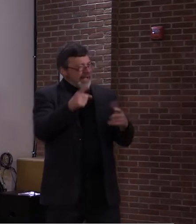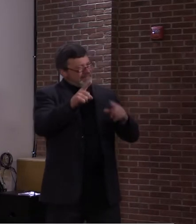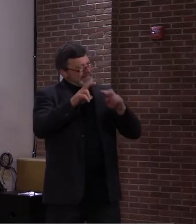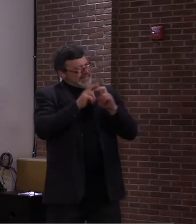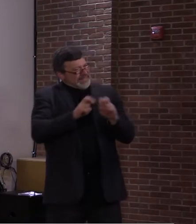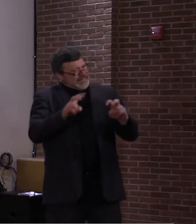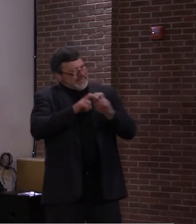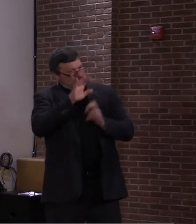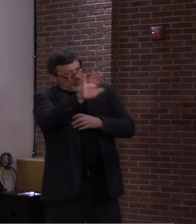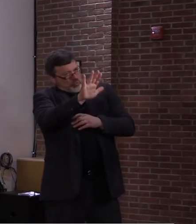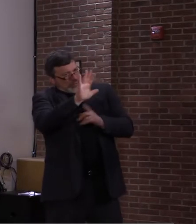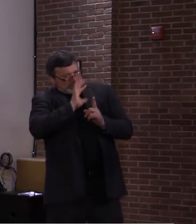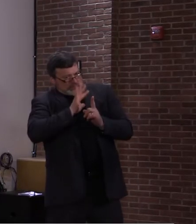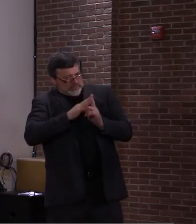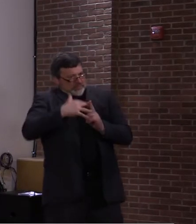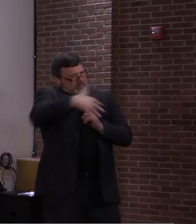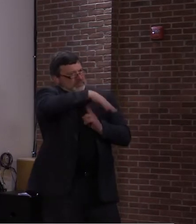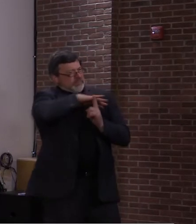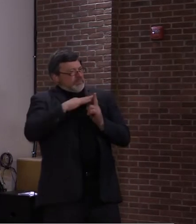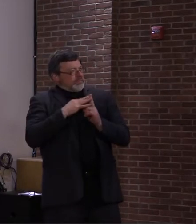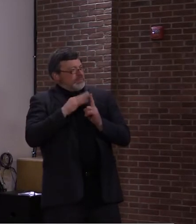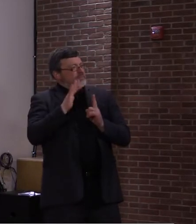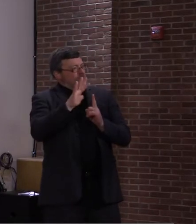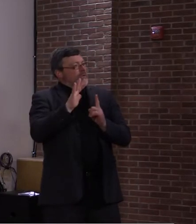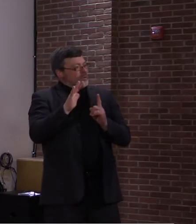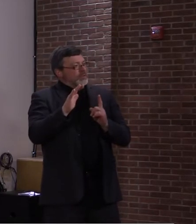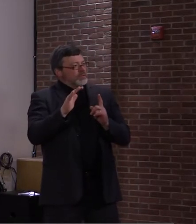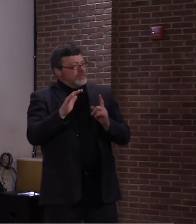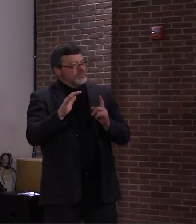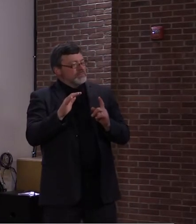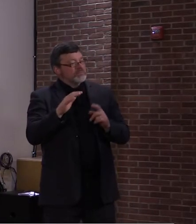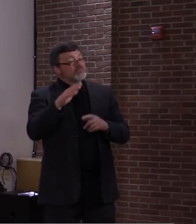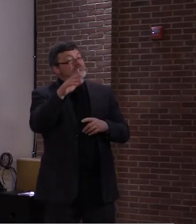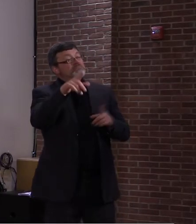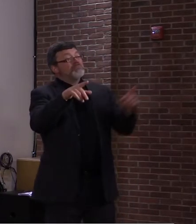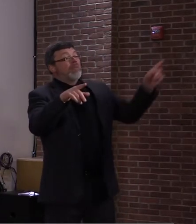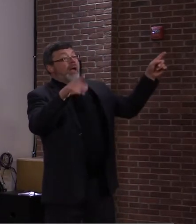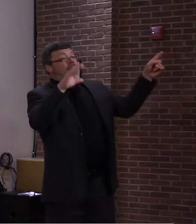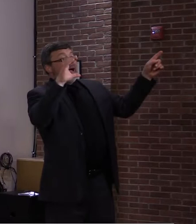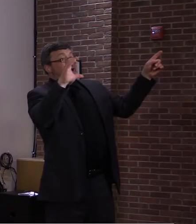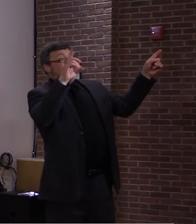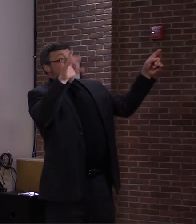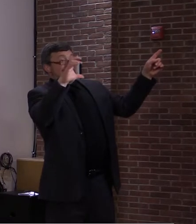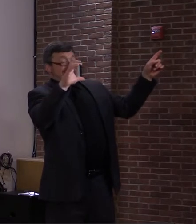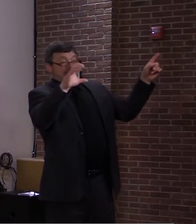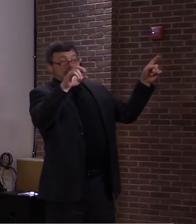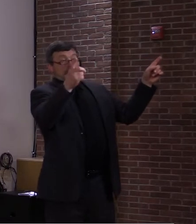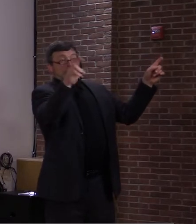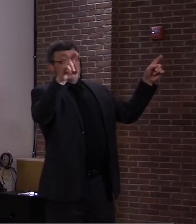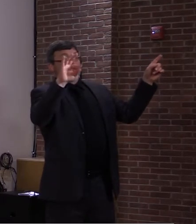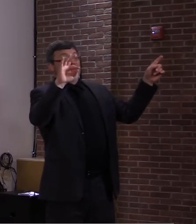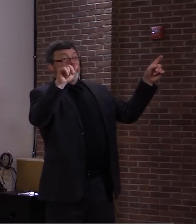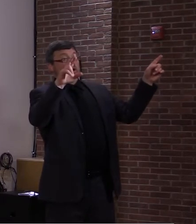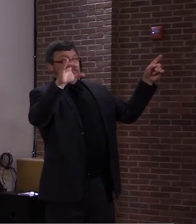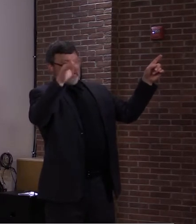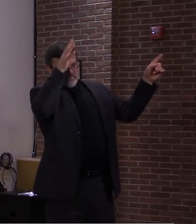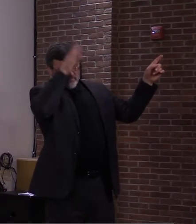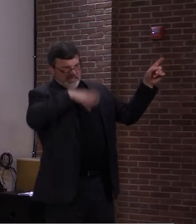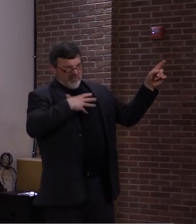new coordinator, I'm not sure what Dr. Jha's title is in the White House, but Dr. Jha basically